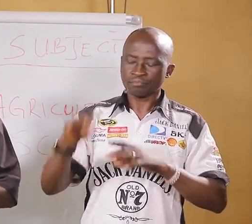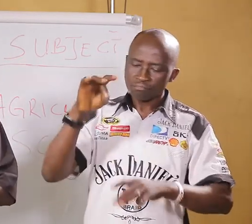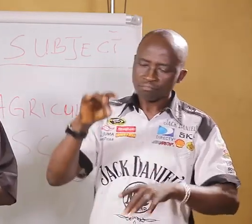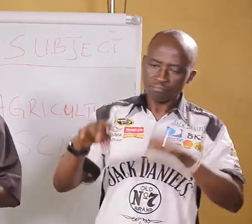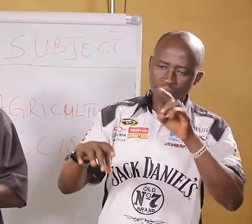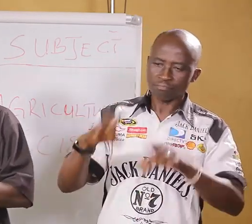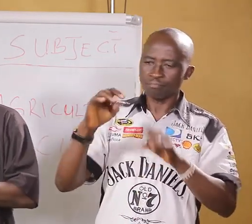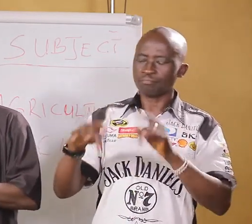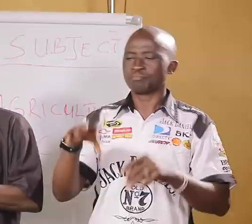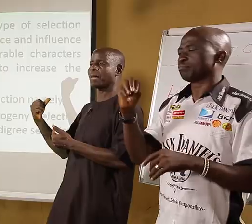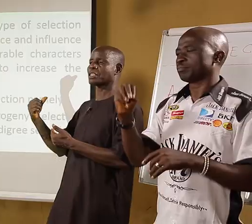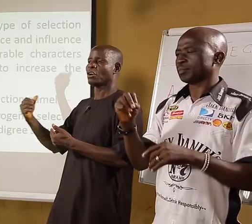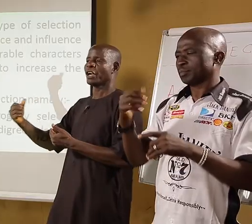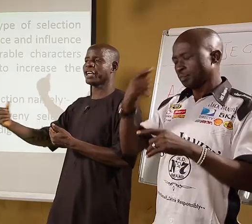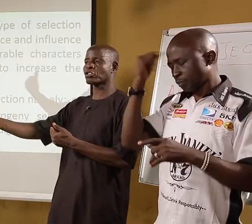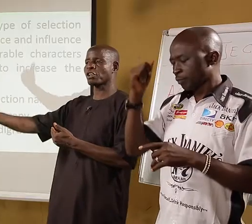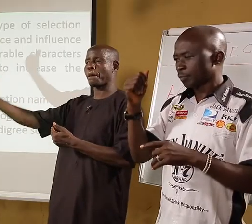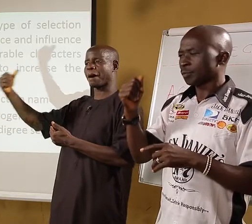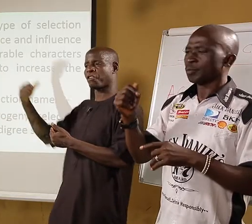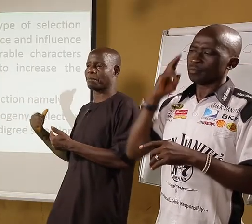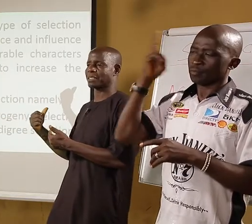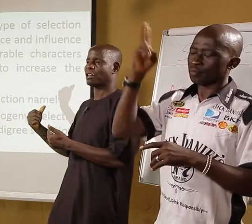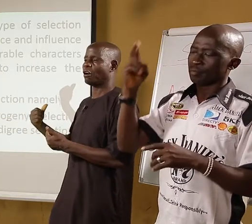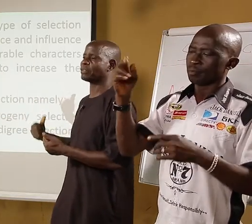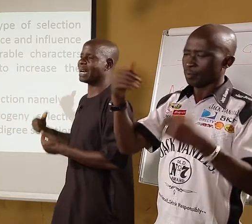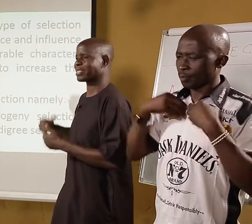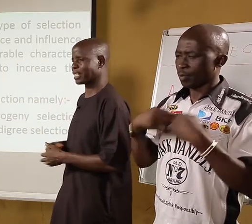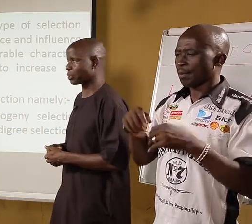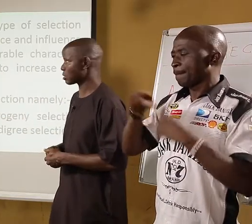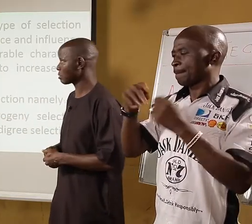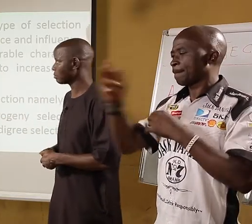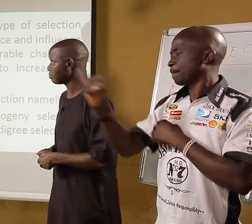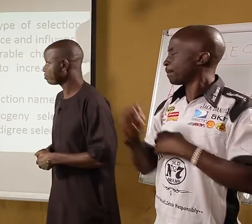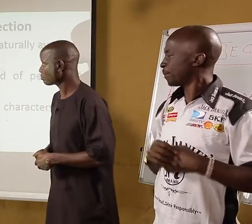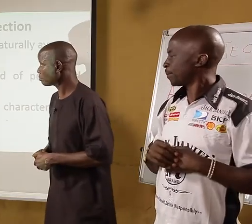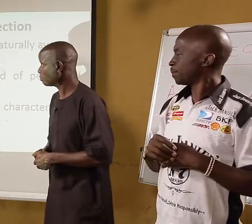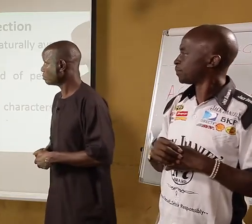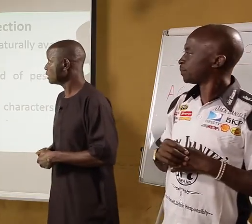offspring because of the performance, history or performance of their ancestors.